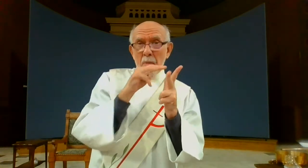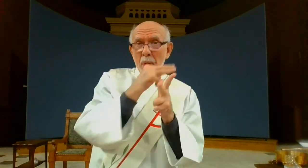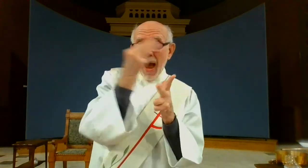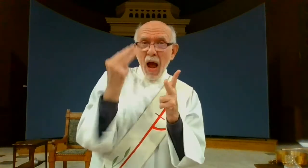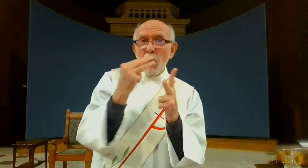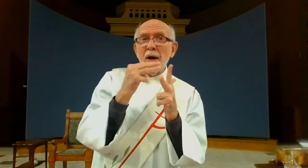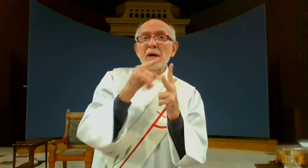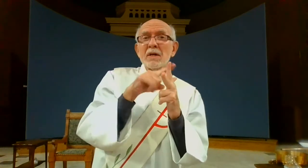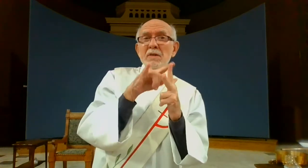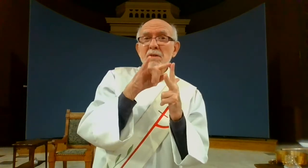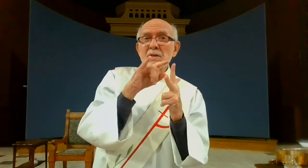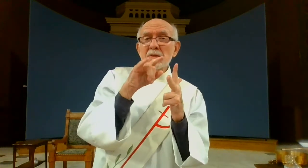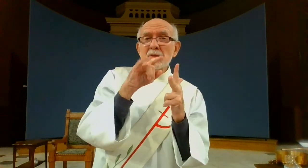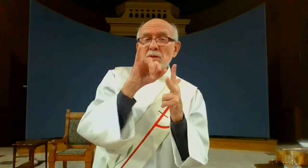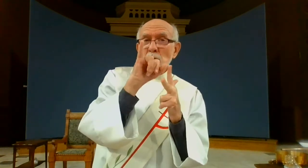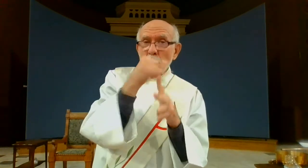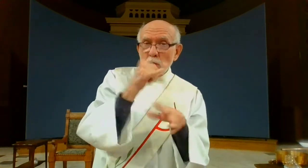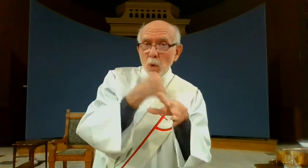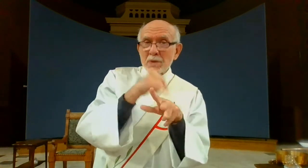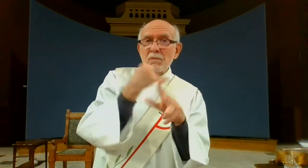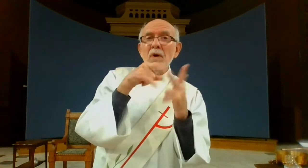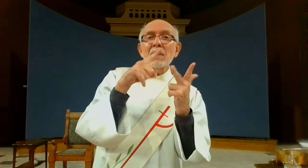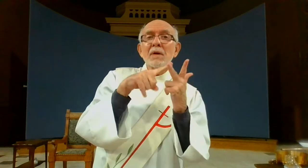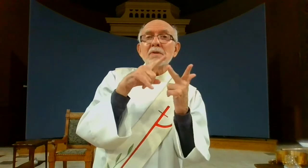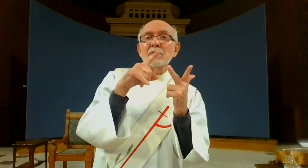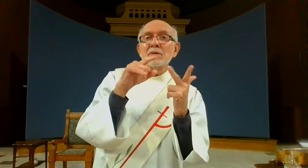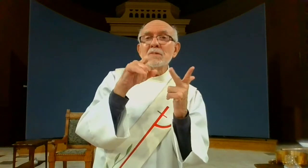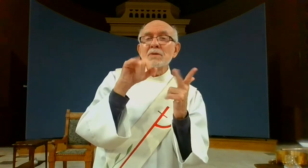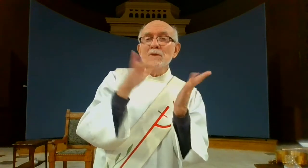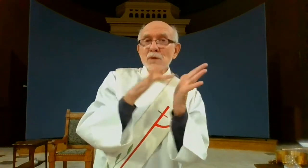So Mary, Joseph, and Jesus, the Holy Family.